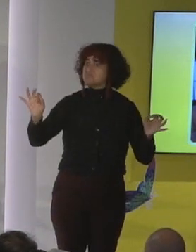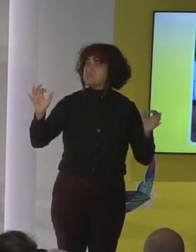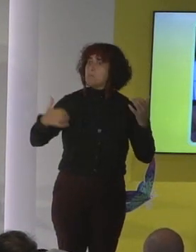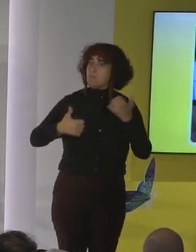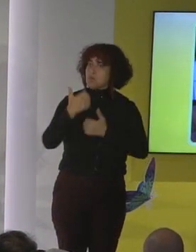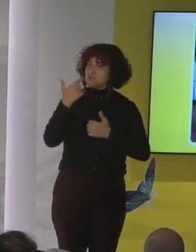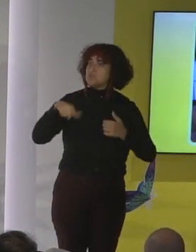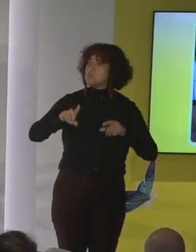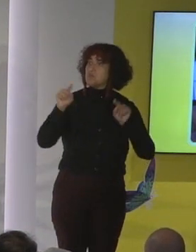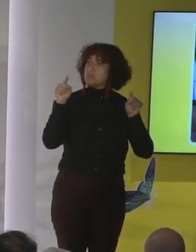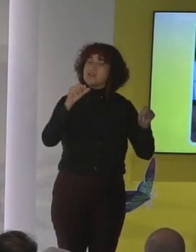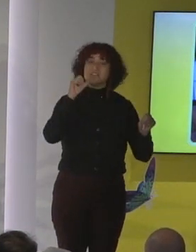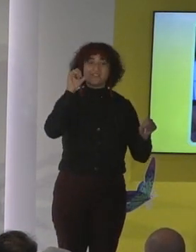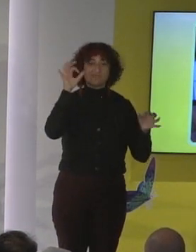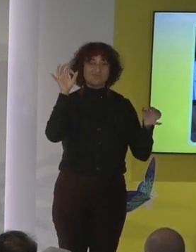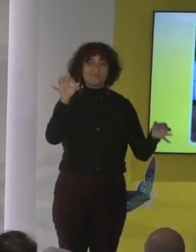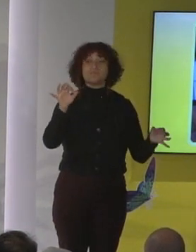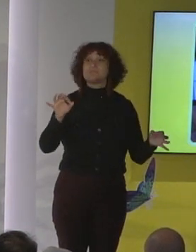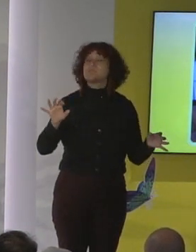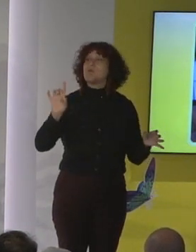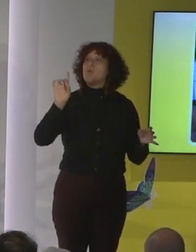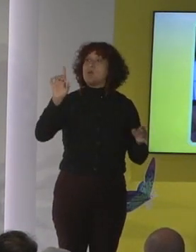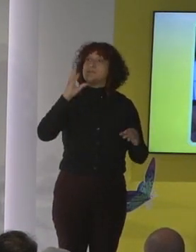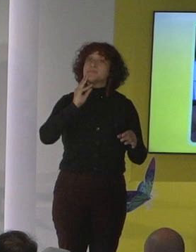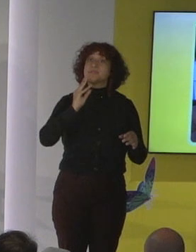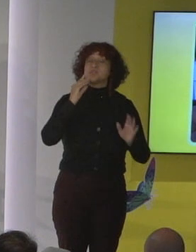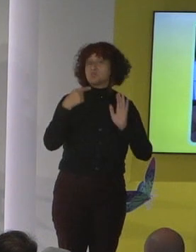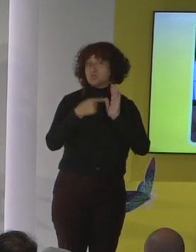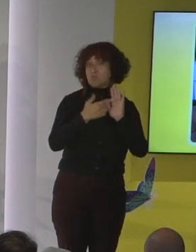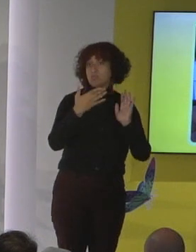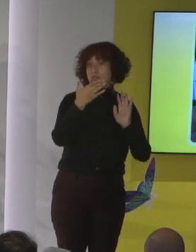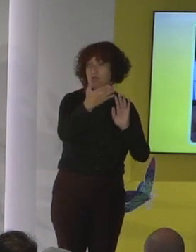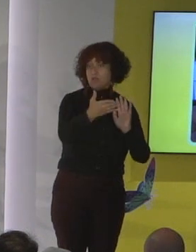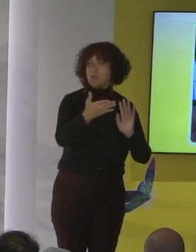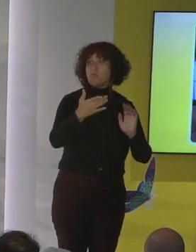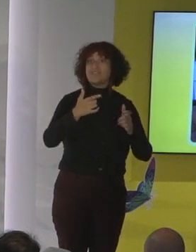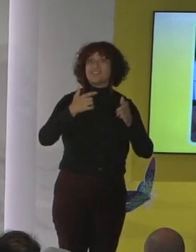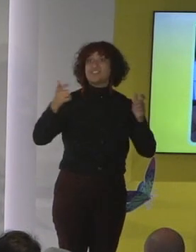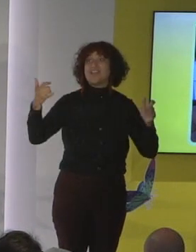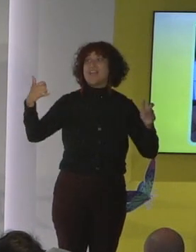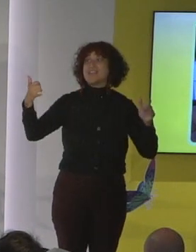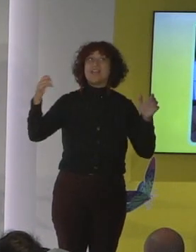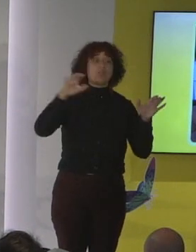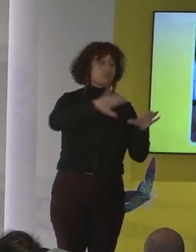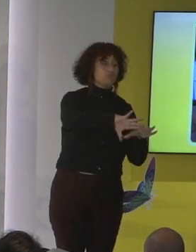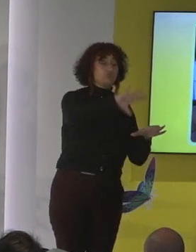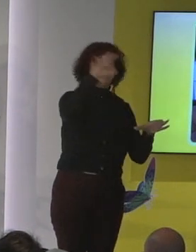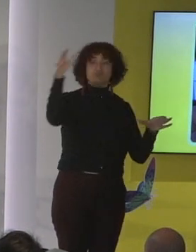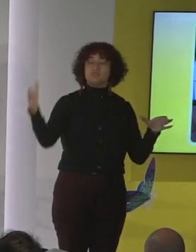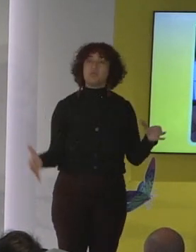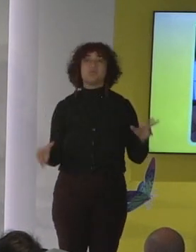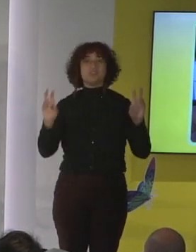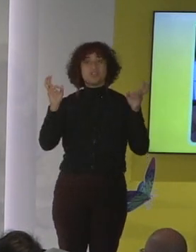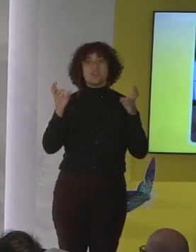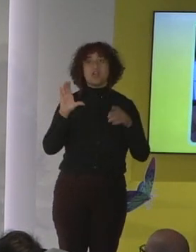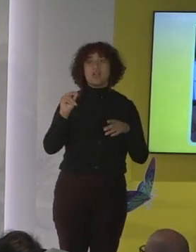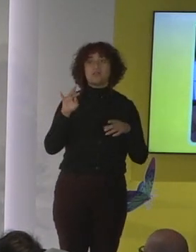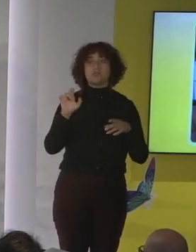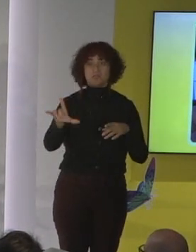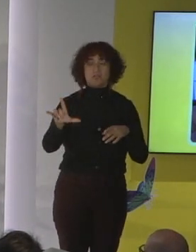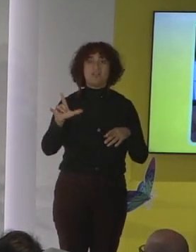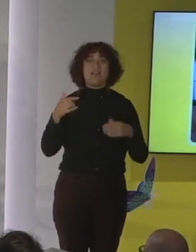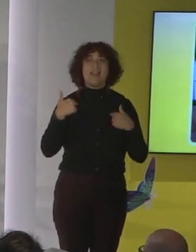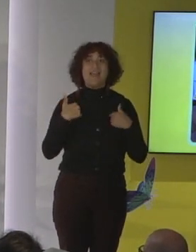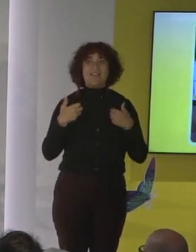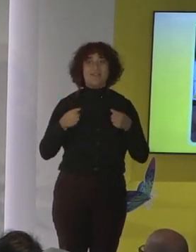there yesterday. One of the experiences that we showed there was in a giant yellow dome. It was called Council, and I had the opportunity to